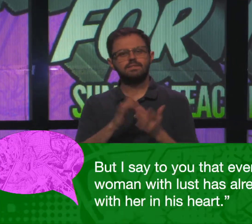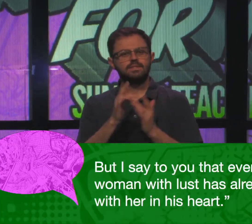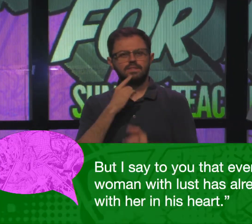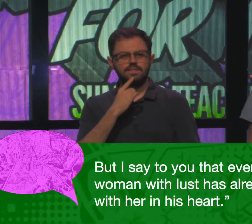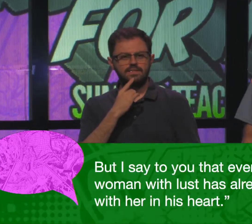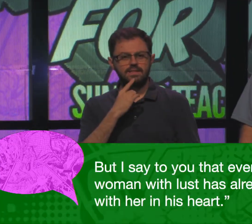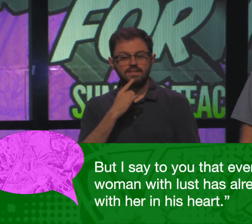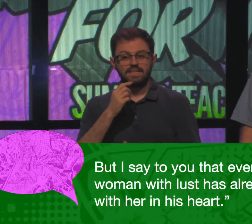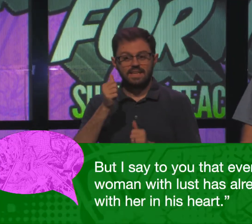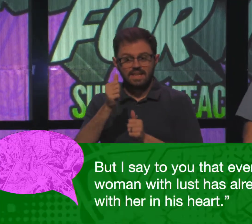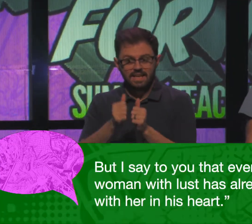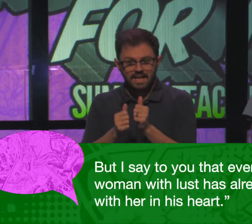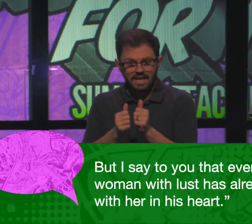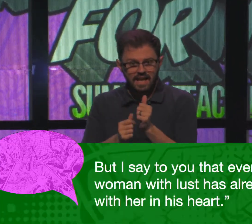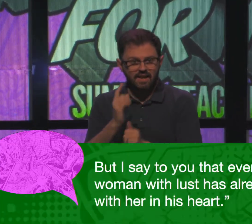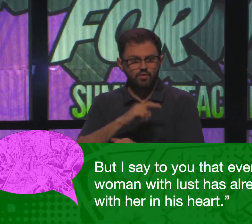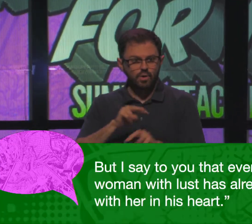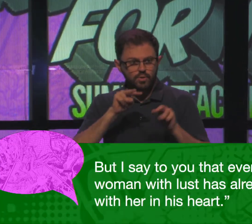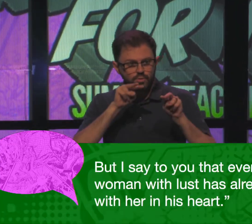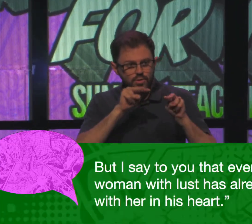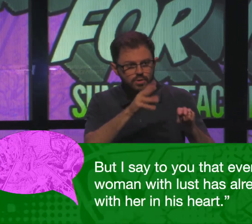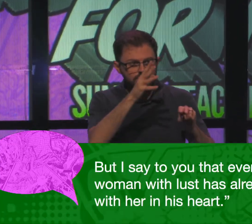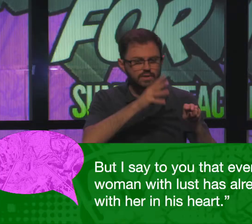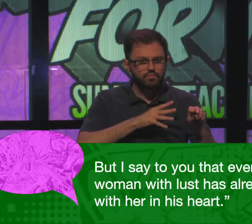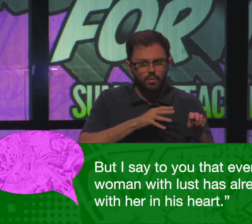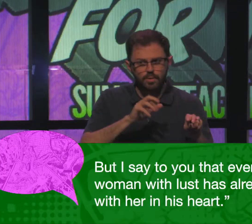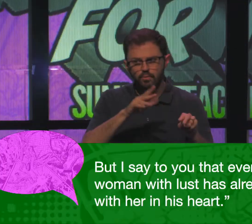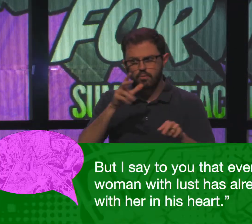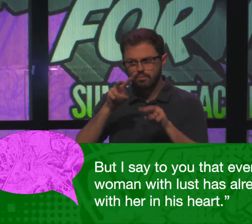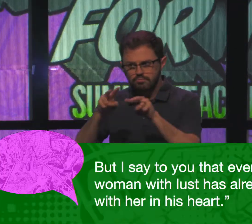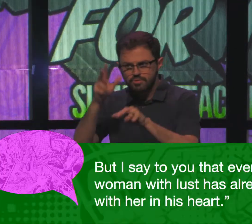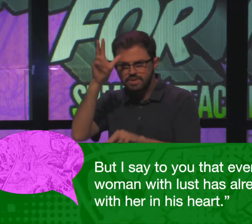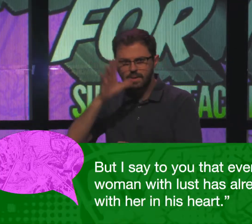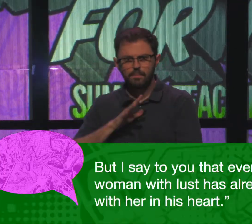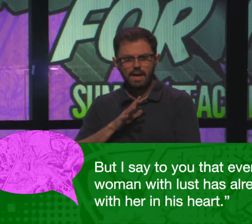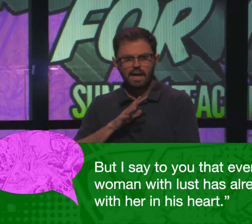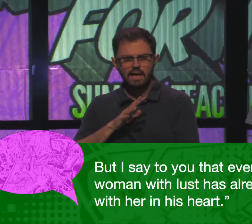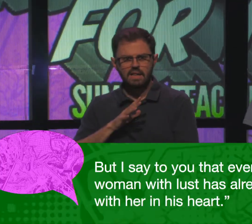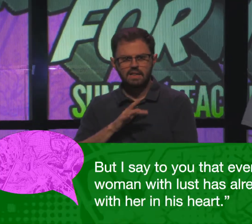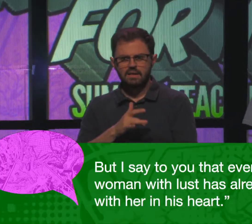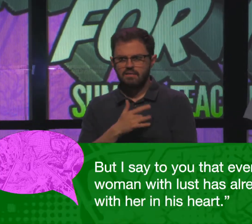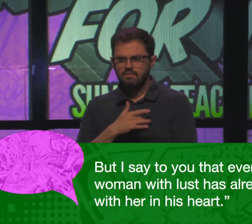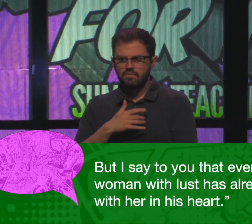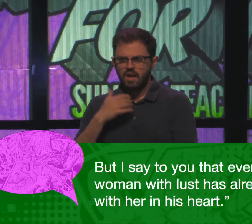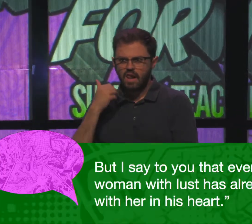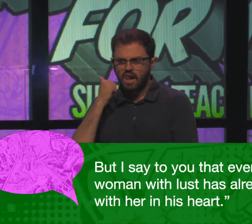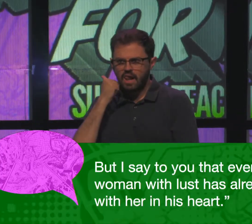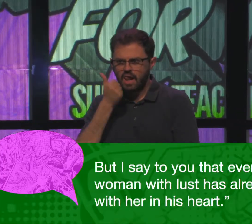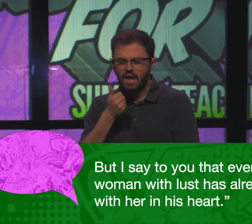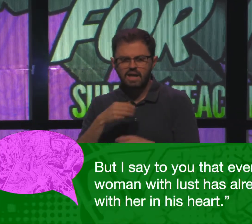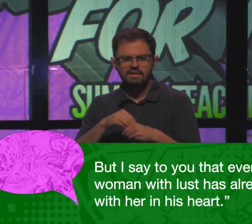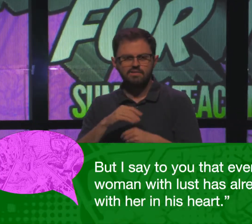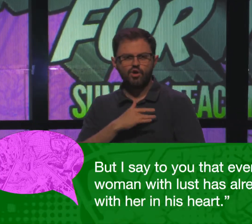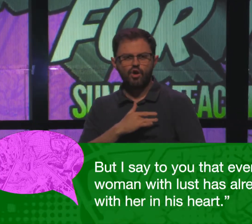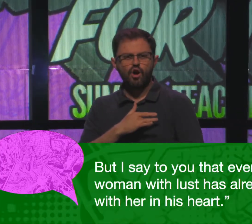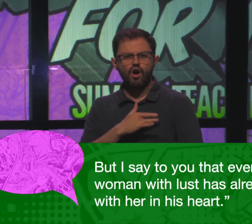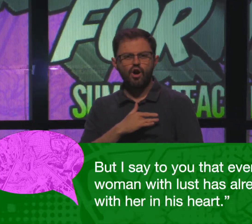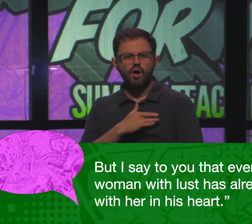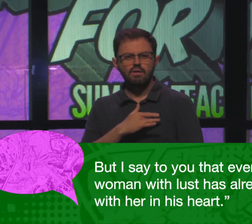woman or a man and lust has already committed adultery within their heart. In other words, there's a woundedness that takes place when we objectify